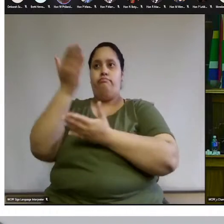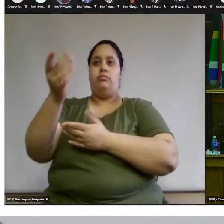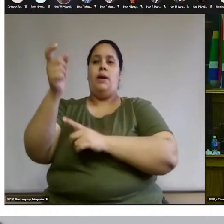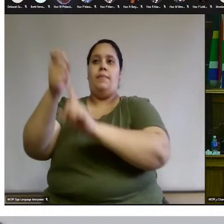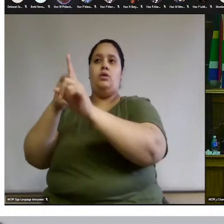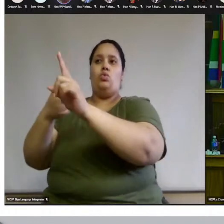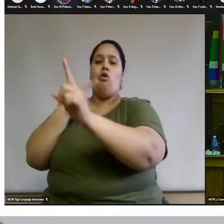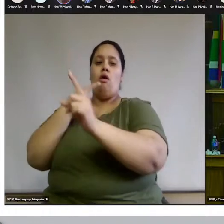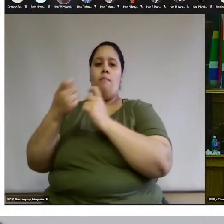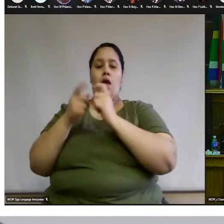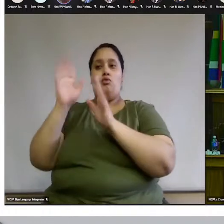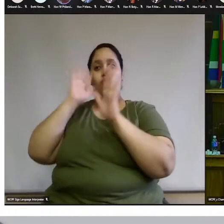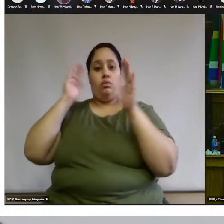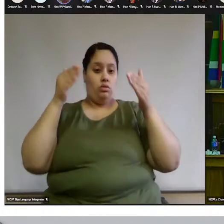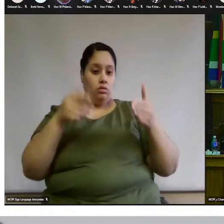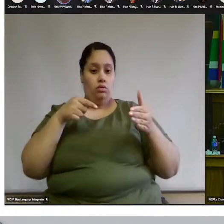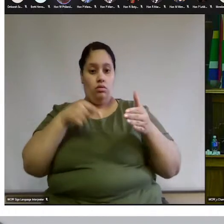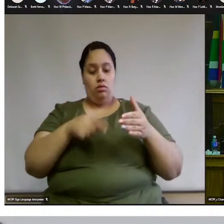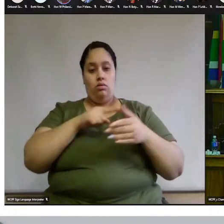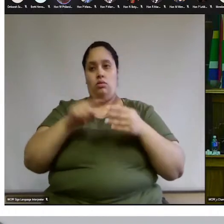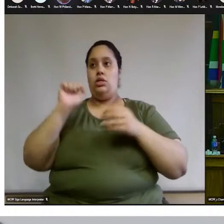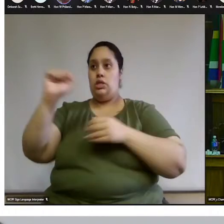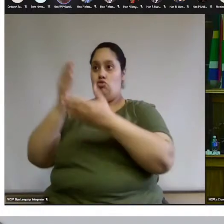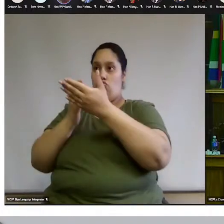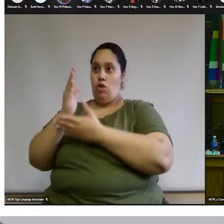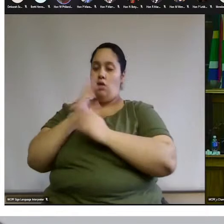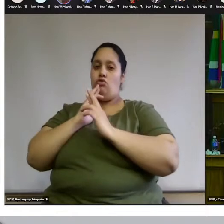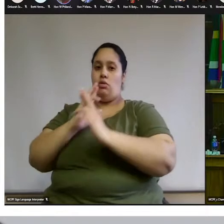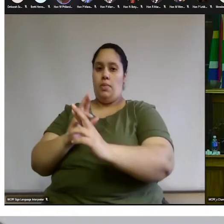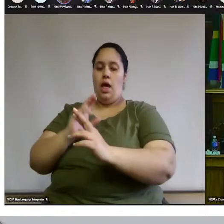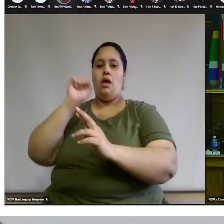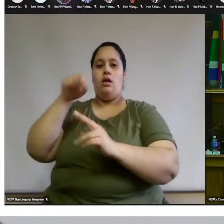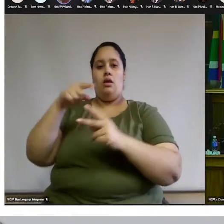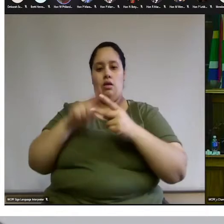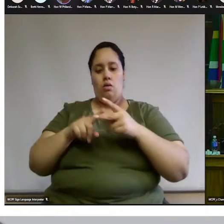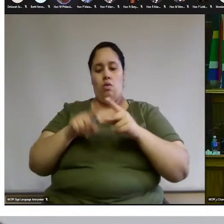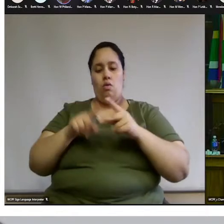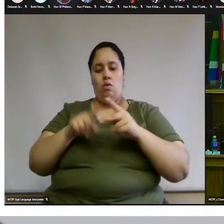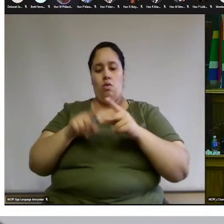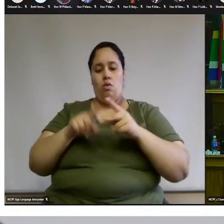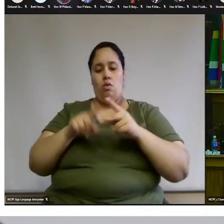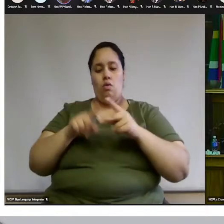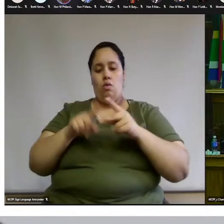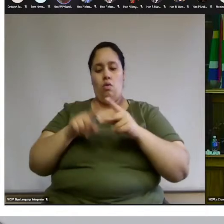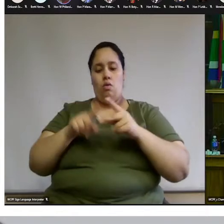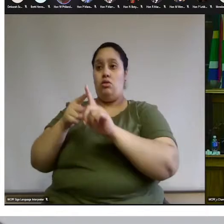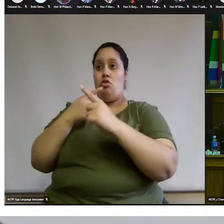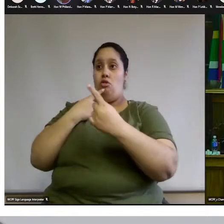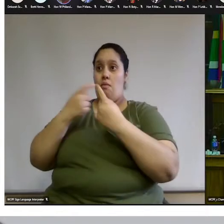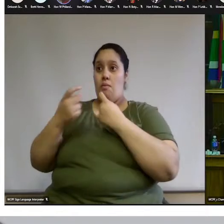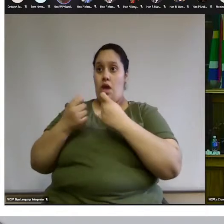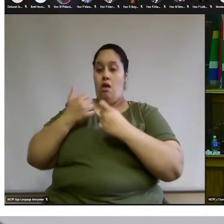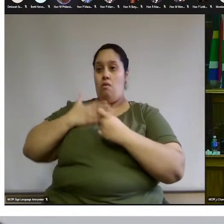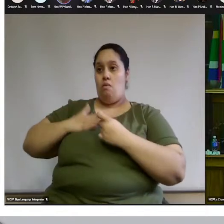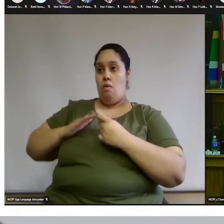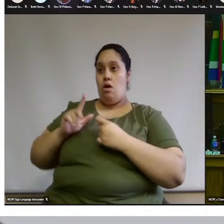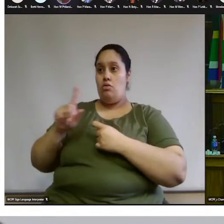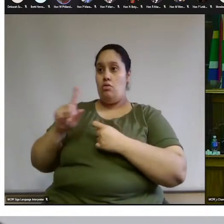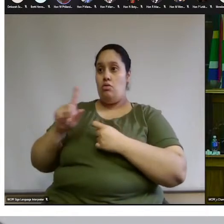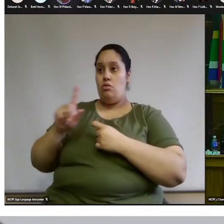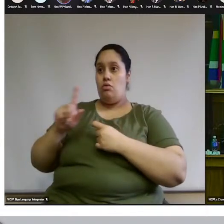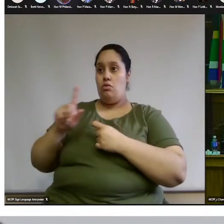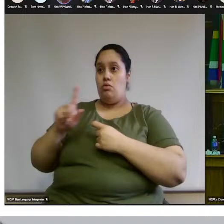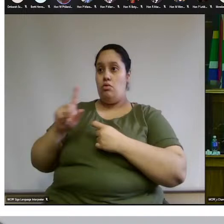his attention to his right of reply and inquiring if the complainant wished to make a written